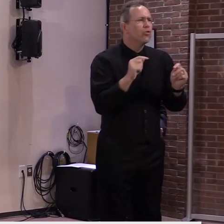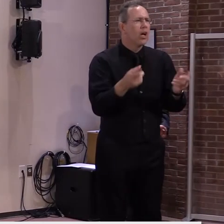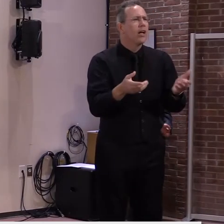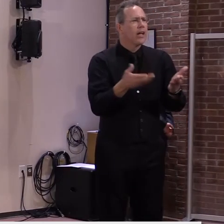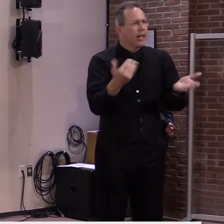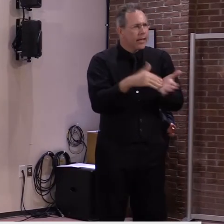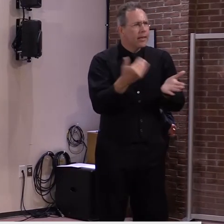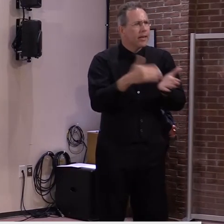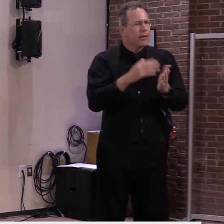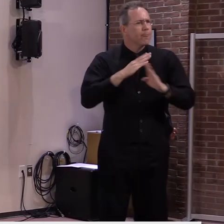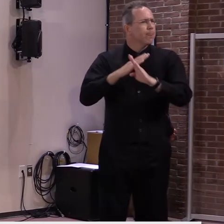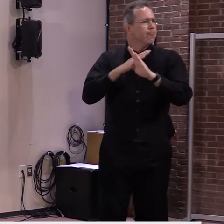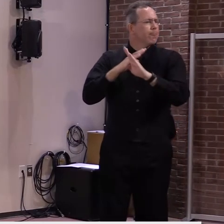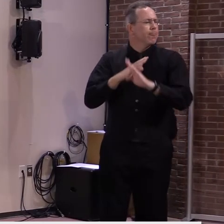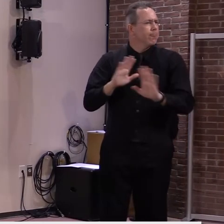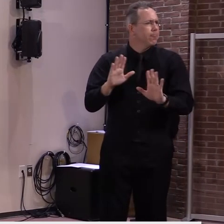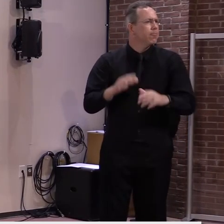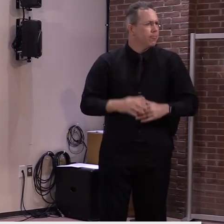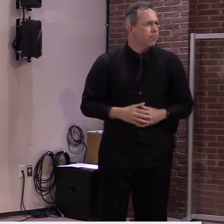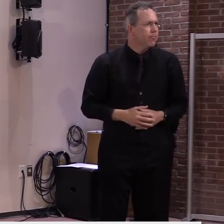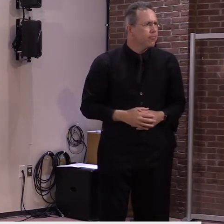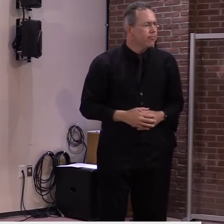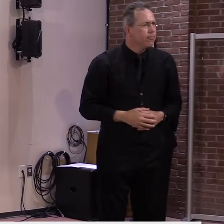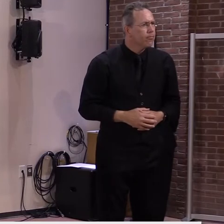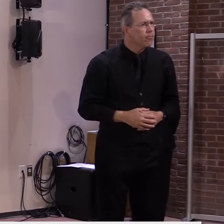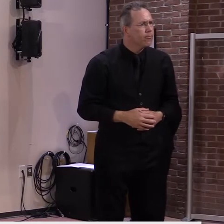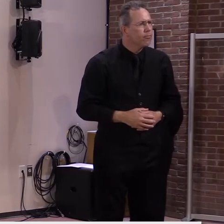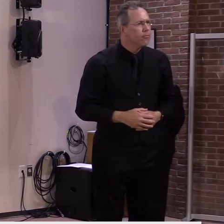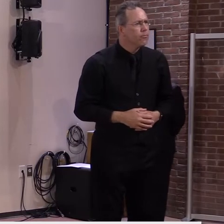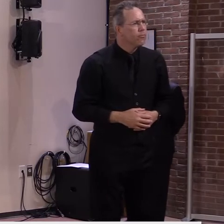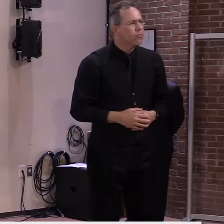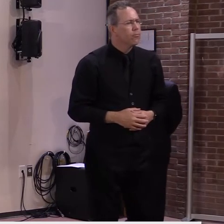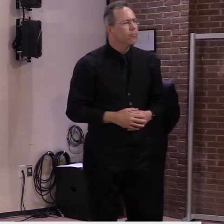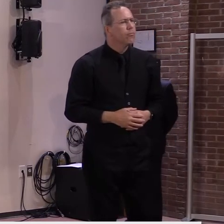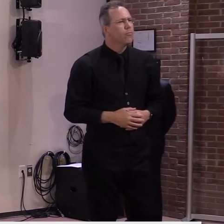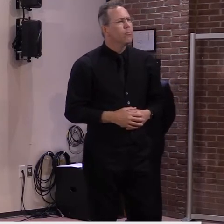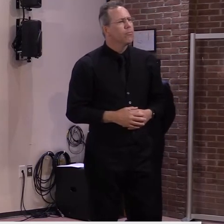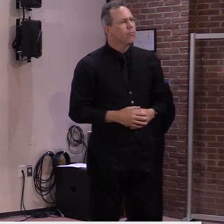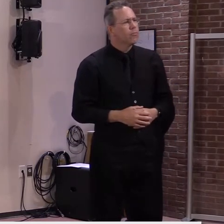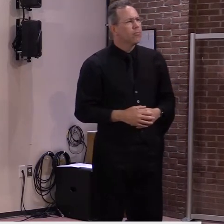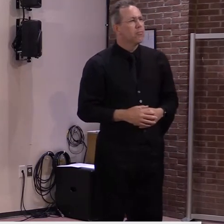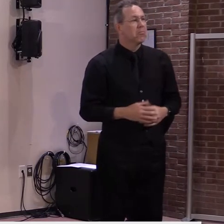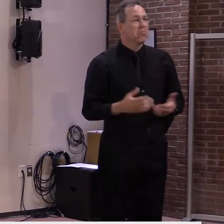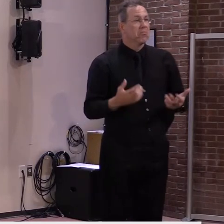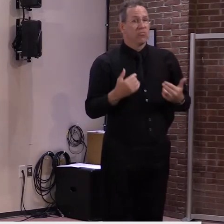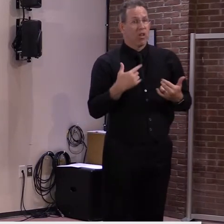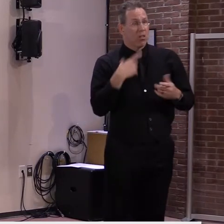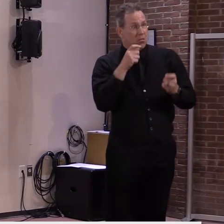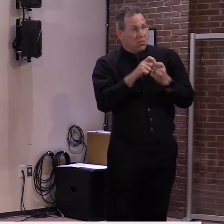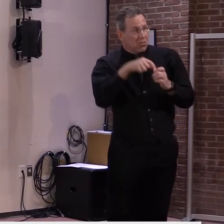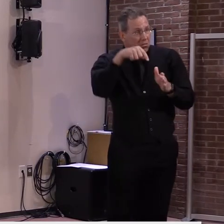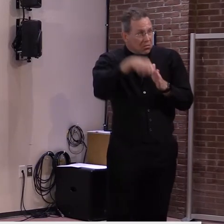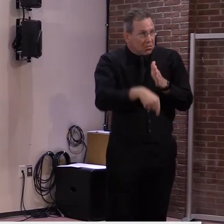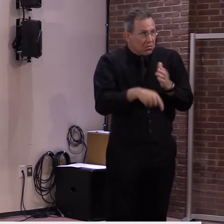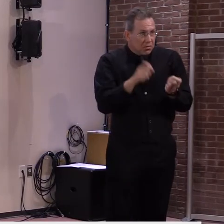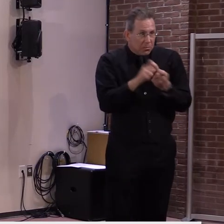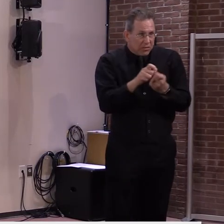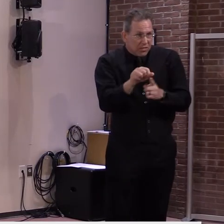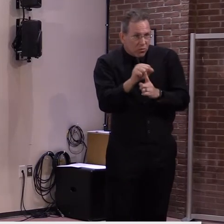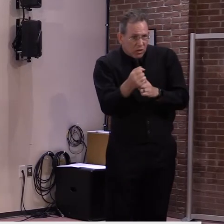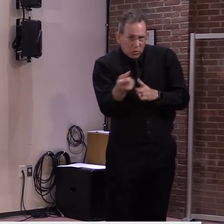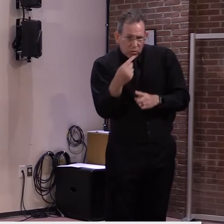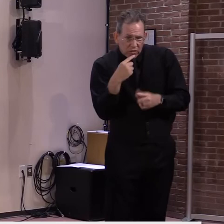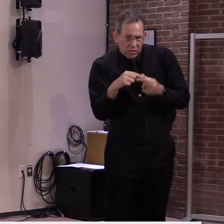method to acquire money. So I don't know. I could ask